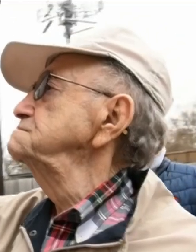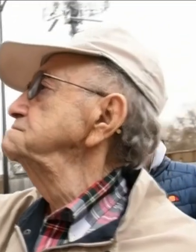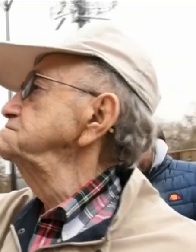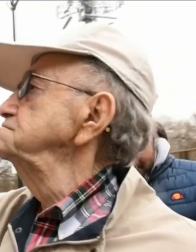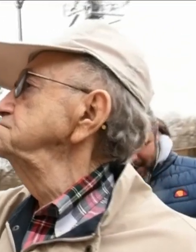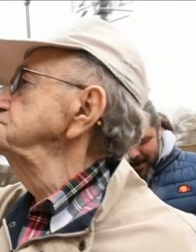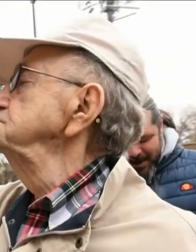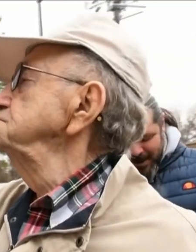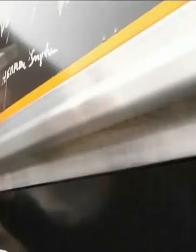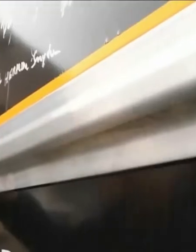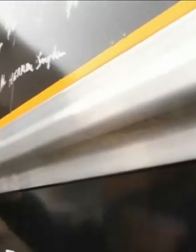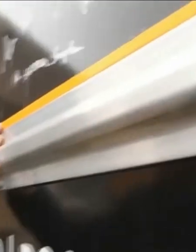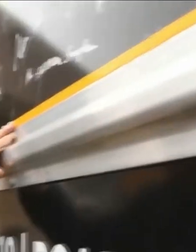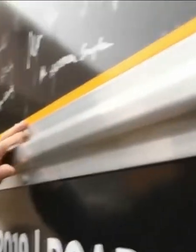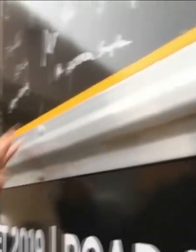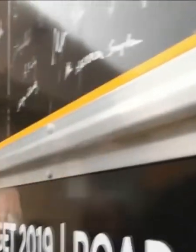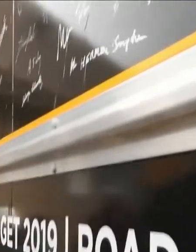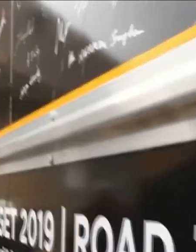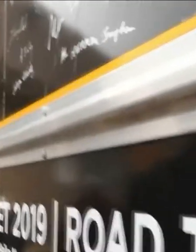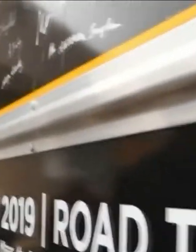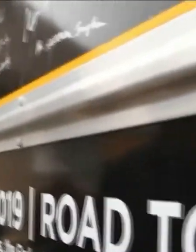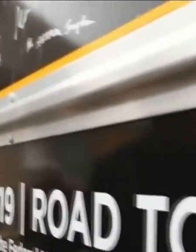which causes all the problems.